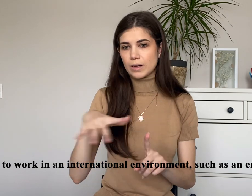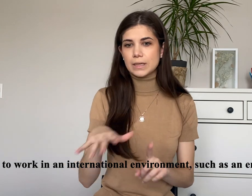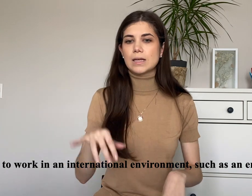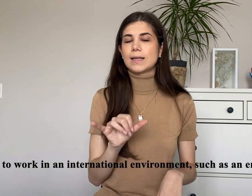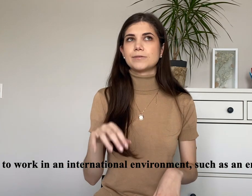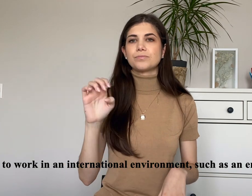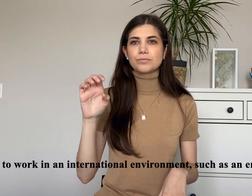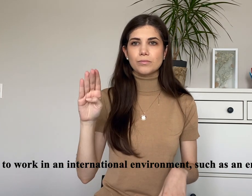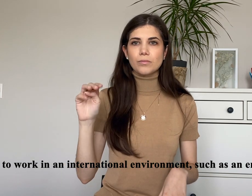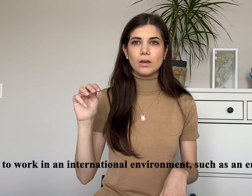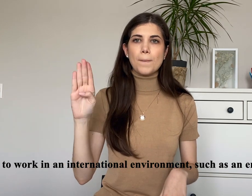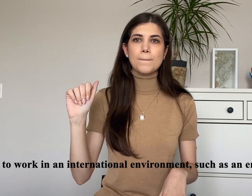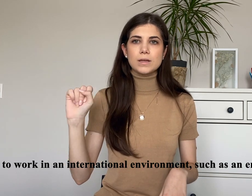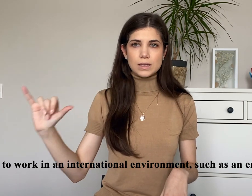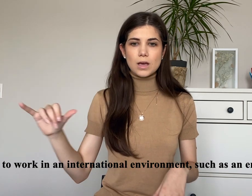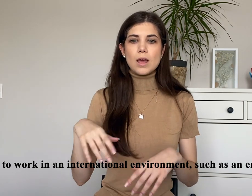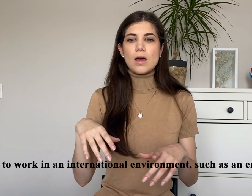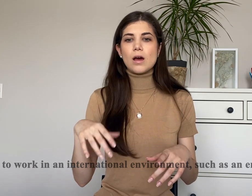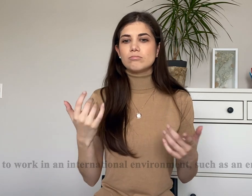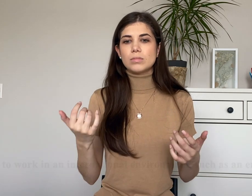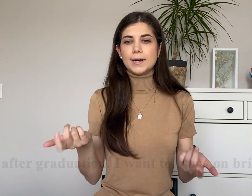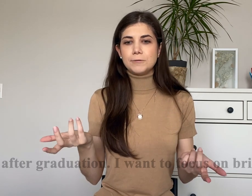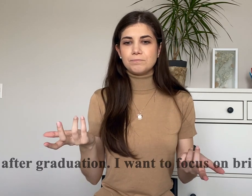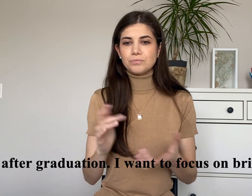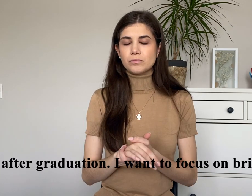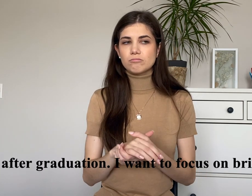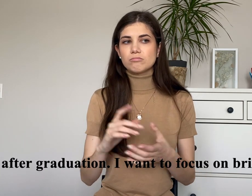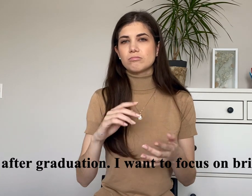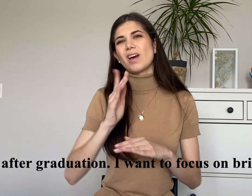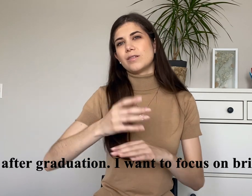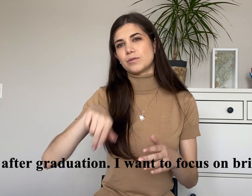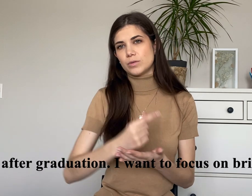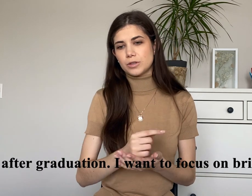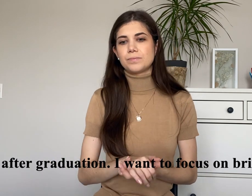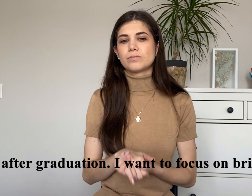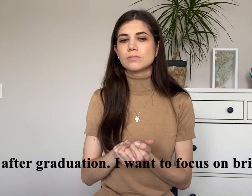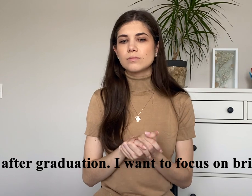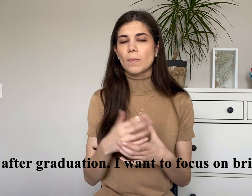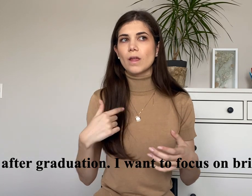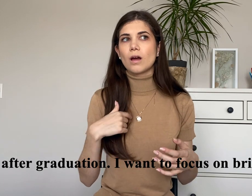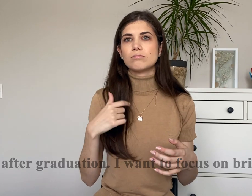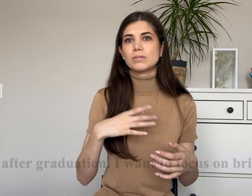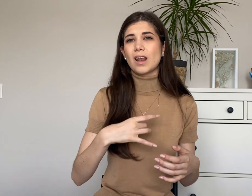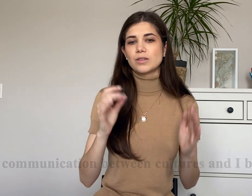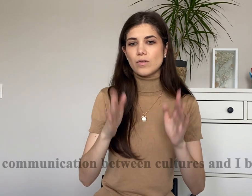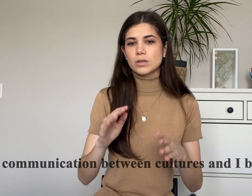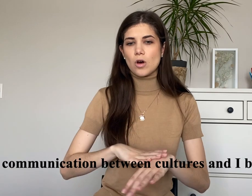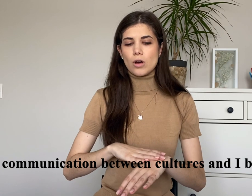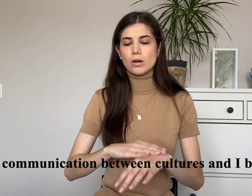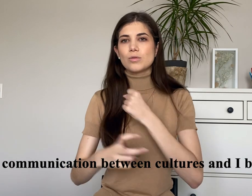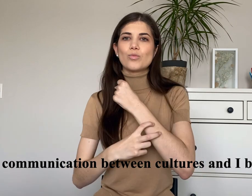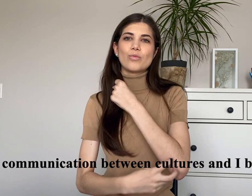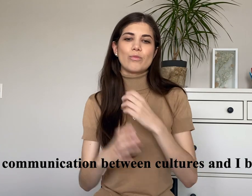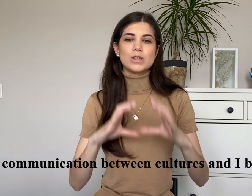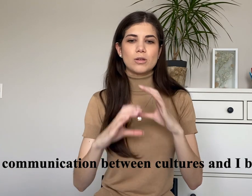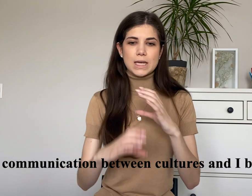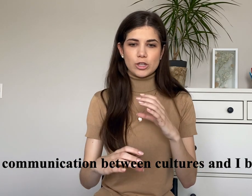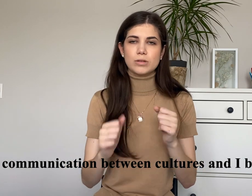such as an embassy, after graduation. I want to focus on bridging communication between cultures, and